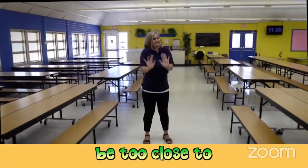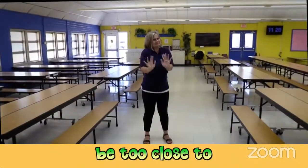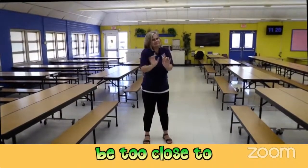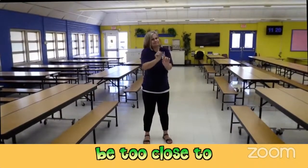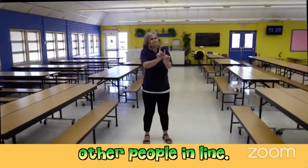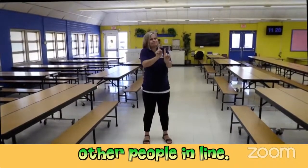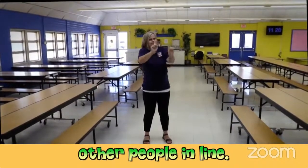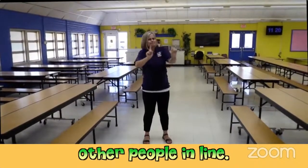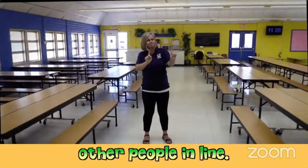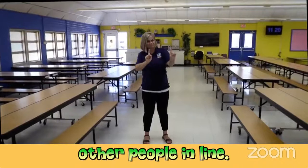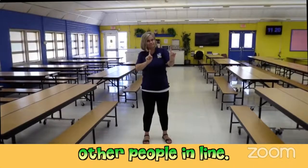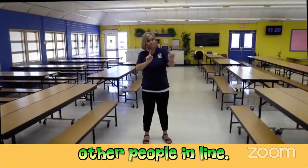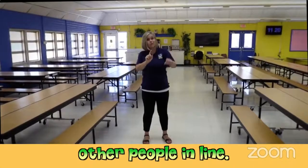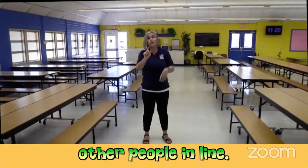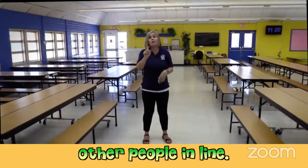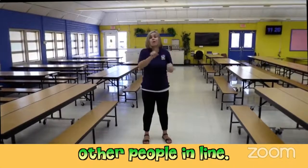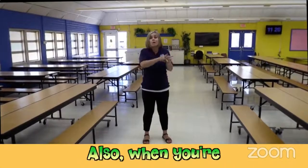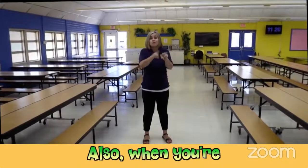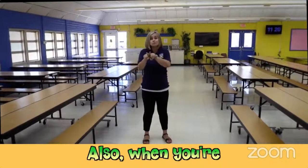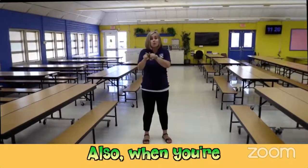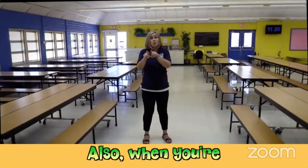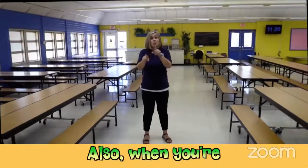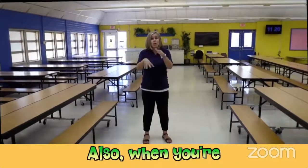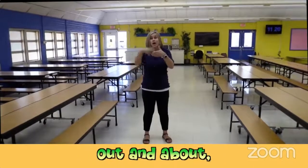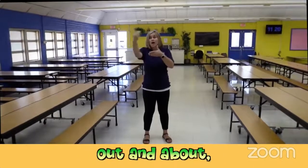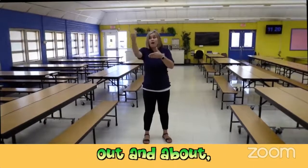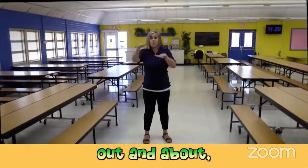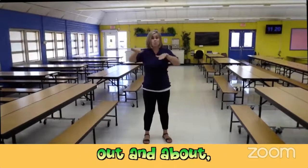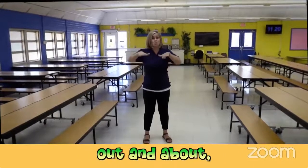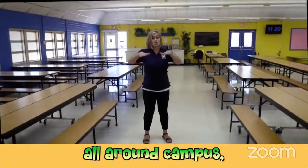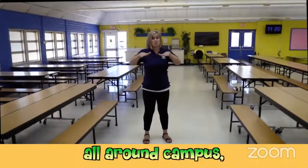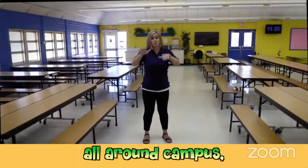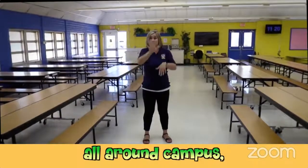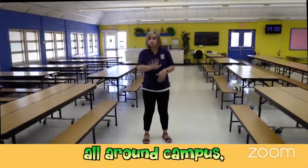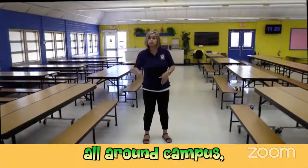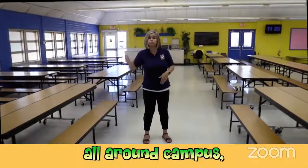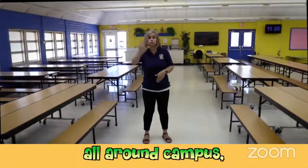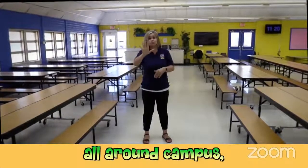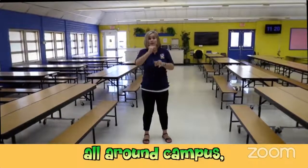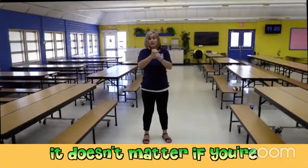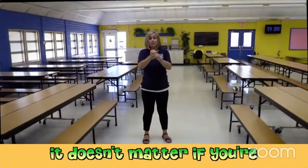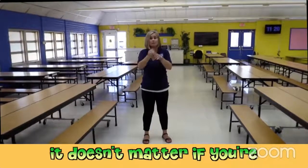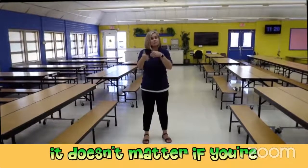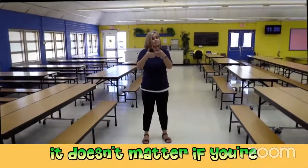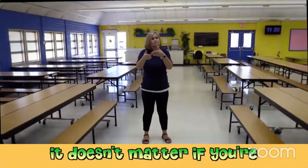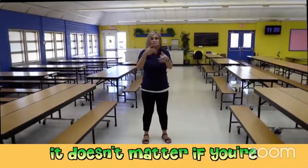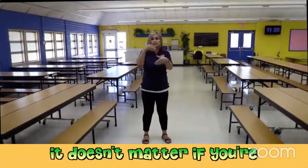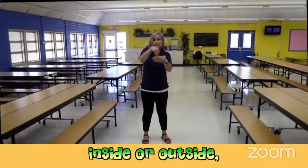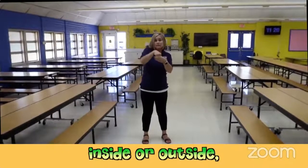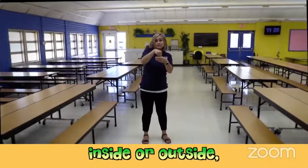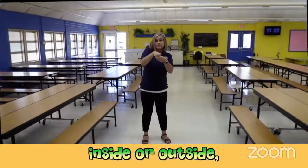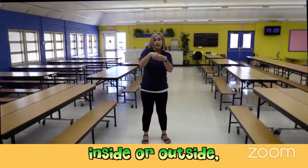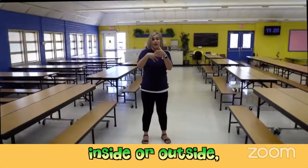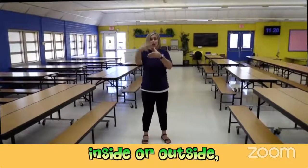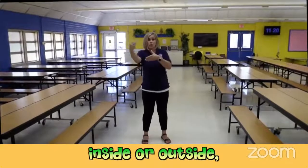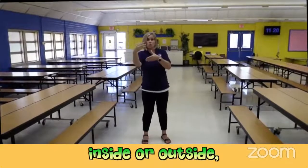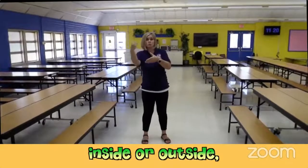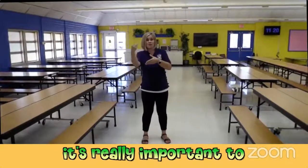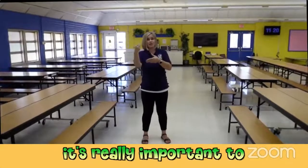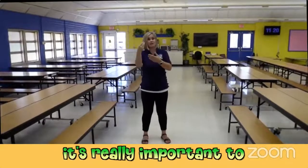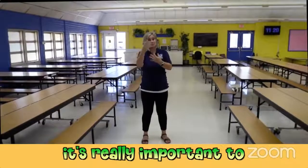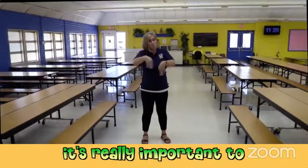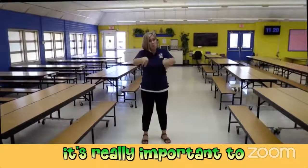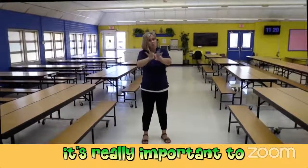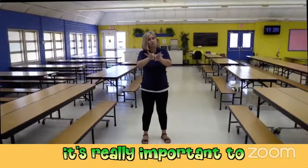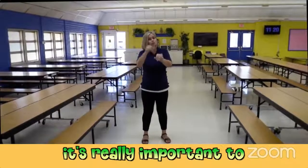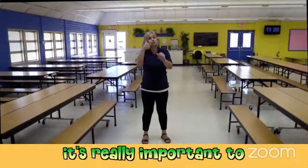too close to other people in line. Also, when you're out and about all around campus, it doesn't matter if you're inside or outside,